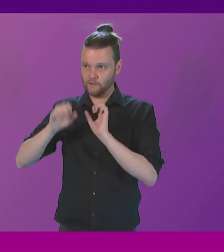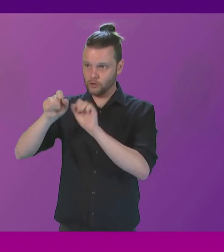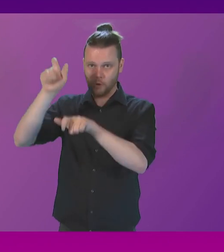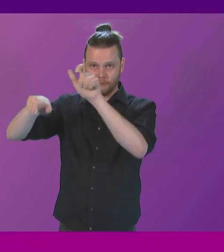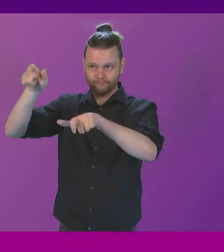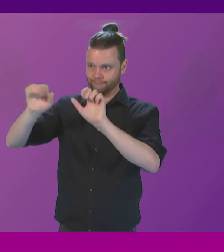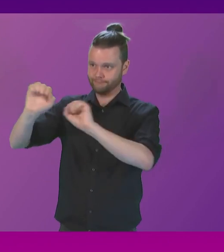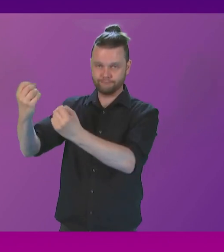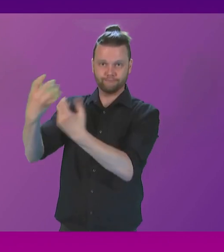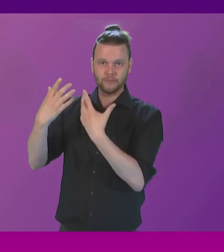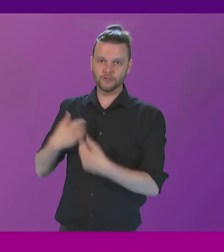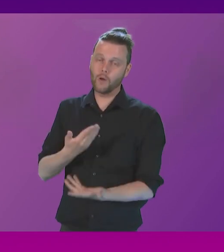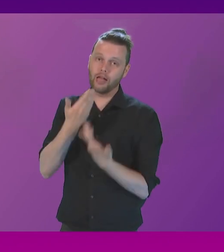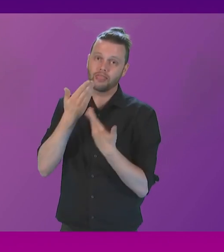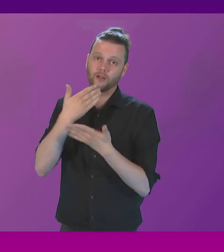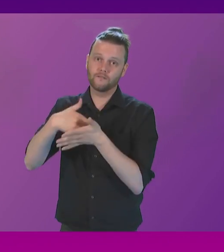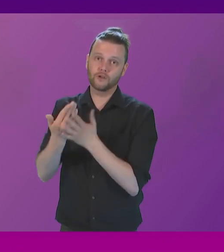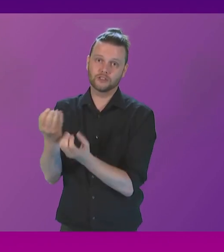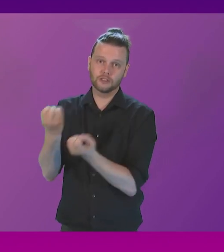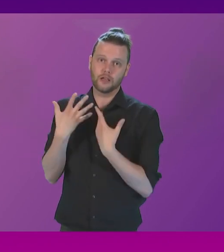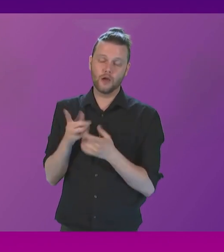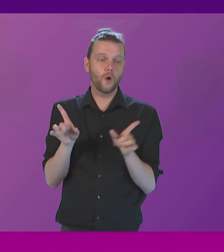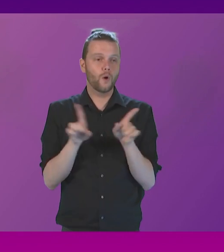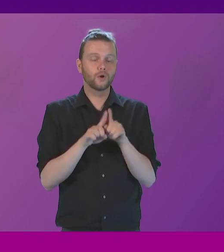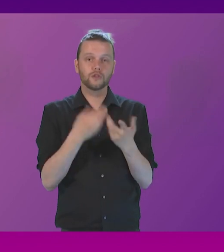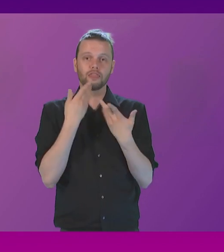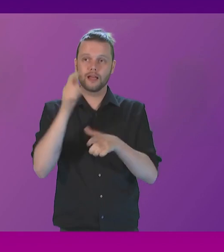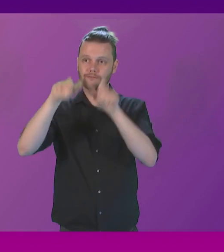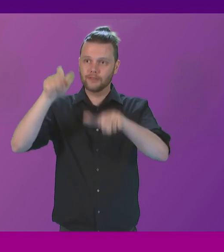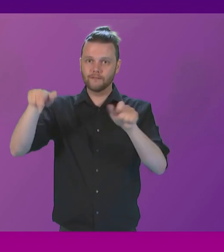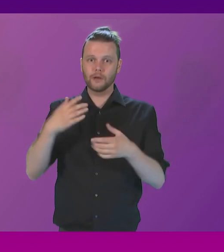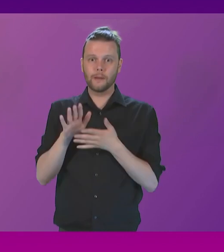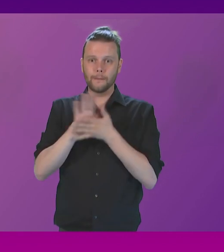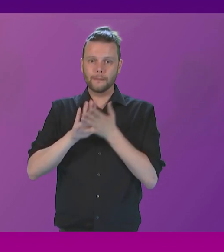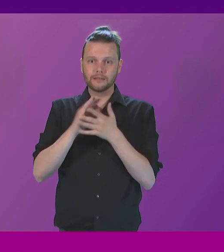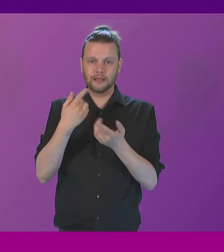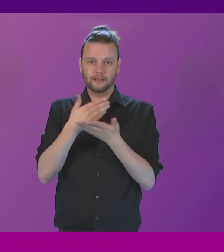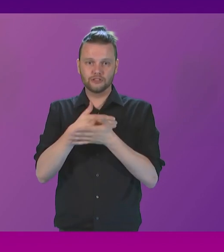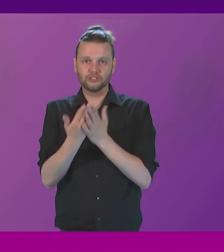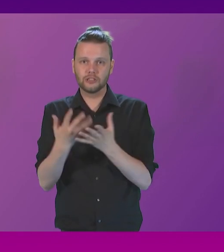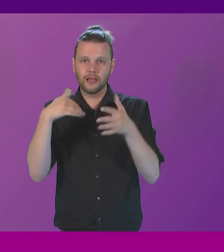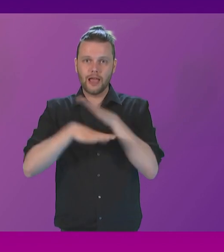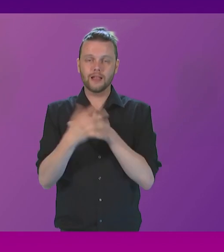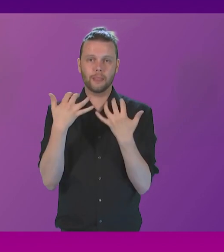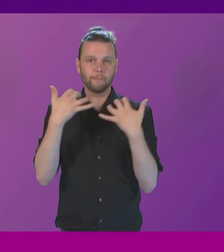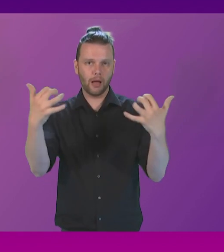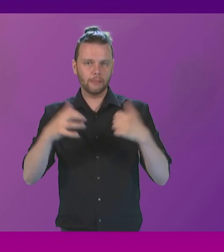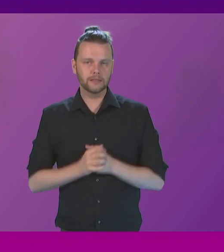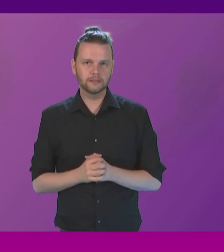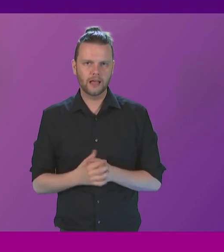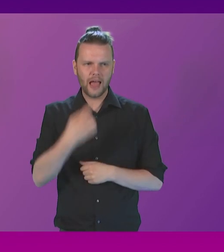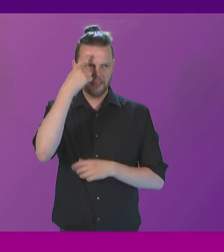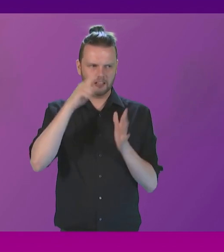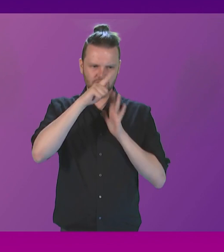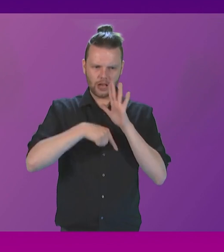constituents, and I thank you for sharing them, and I also thank your constituents for allowing them to be shared in the Parliament. I think, as Jeremy